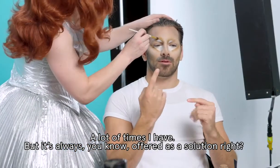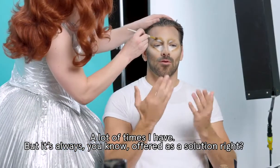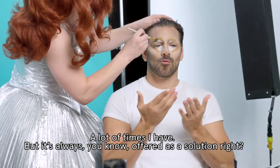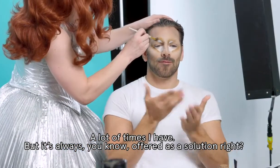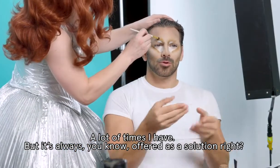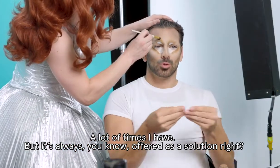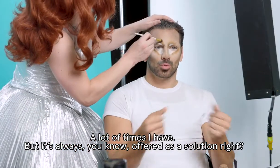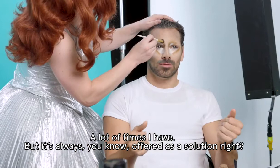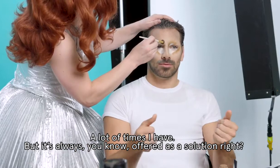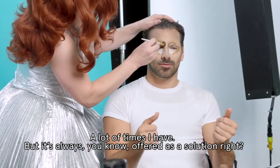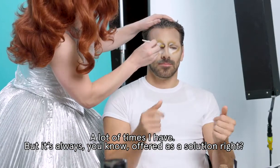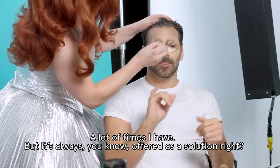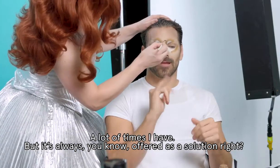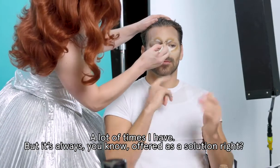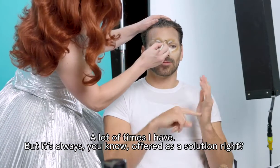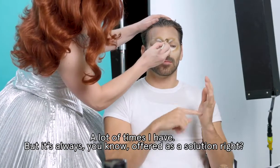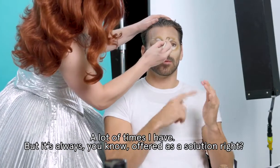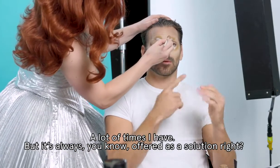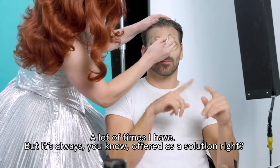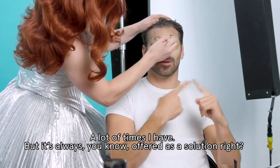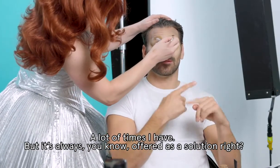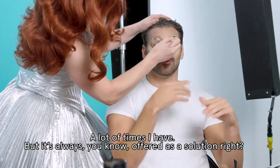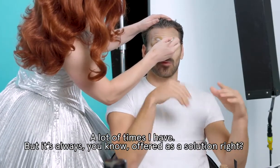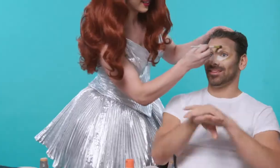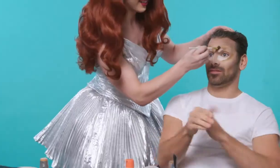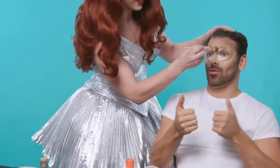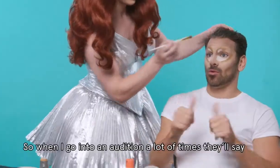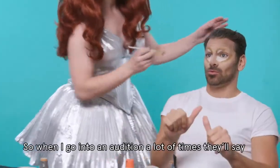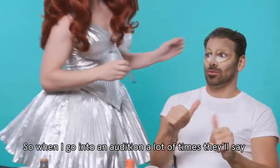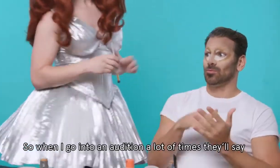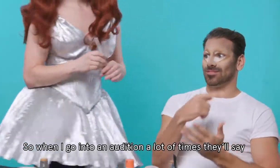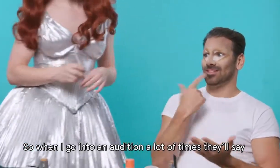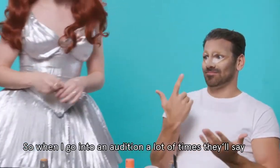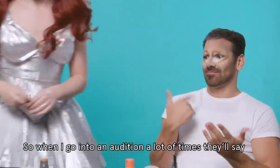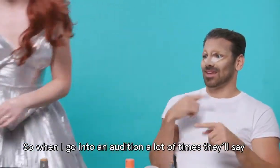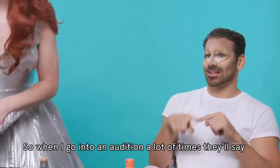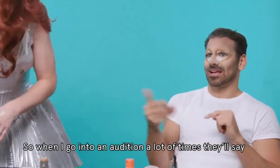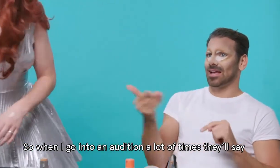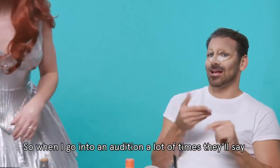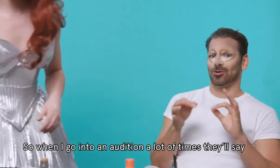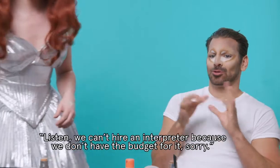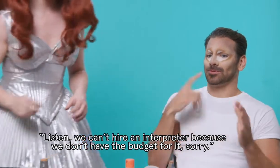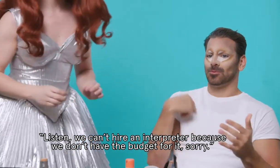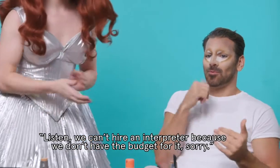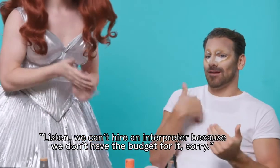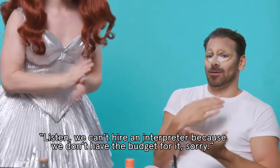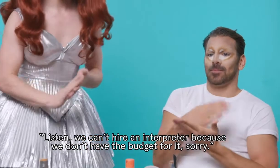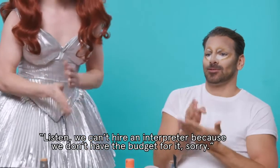but it's always, you know, offered as a solution, right? So like when I go in for an audition, a lot of times I'll say, listen, we can't hire